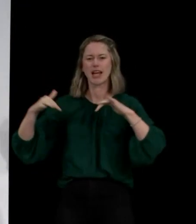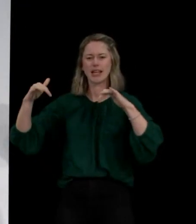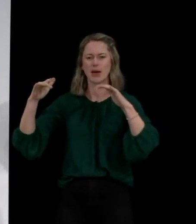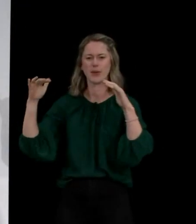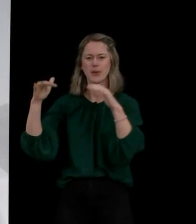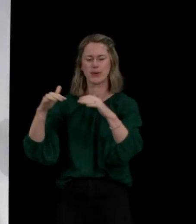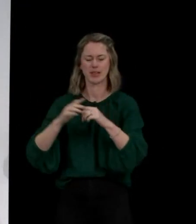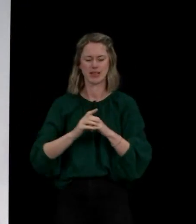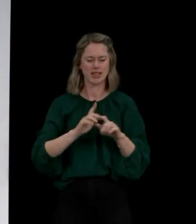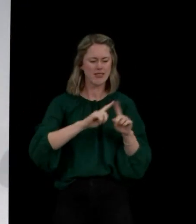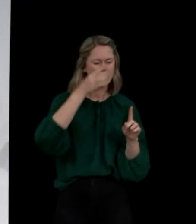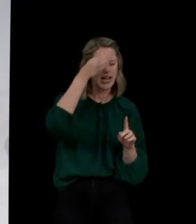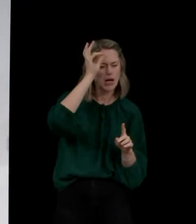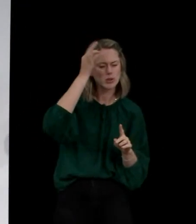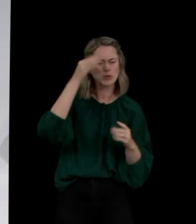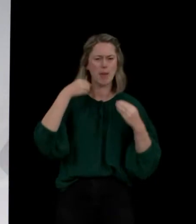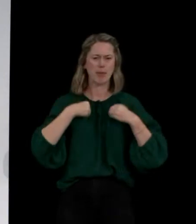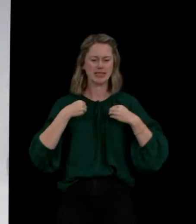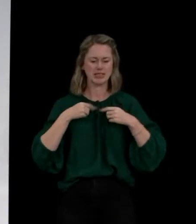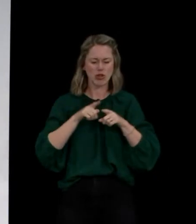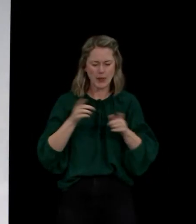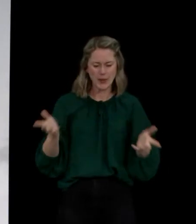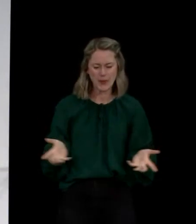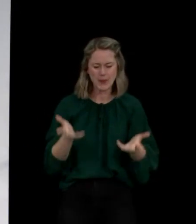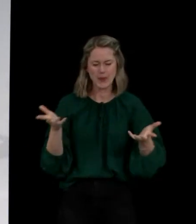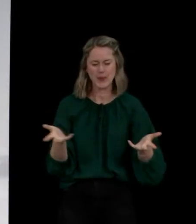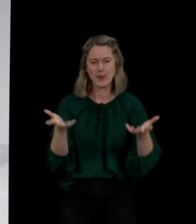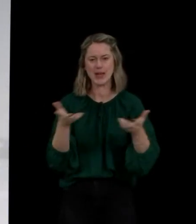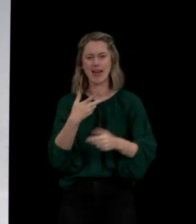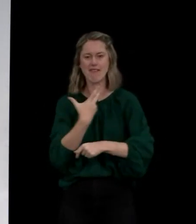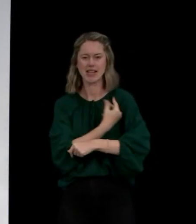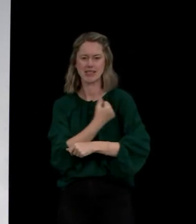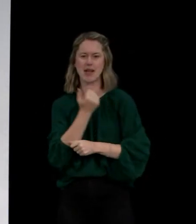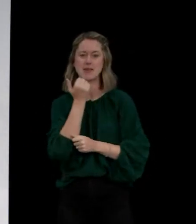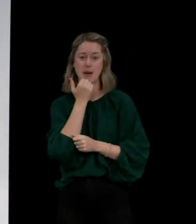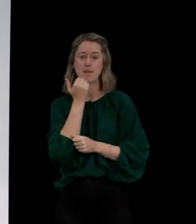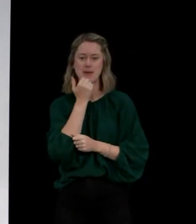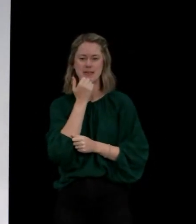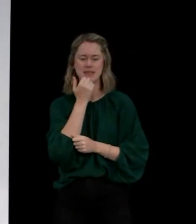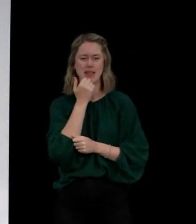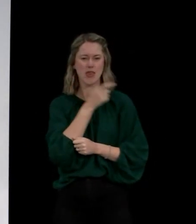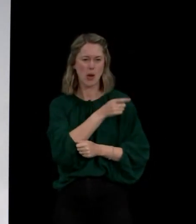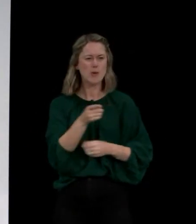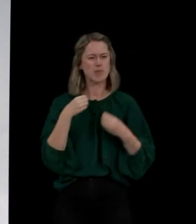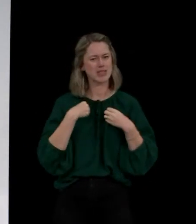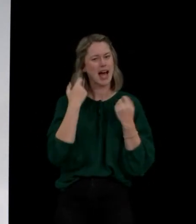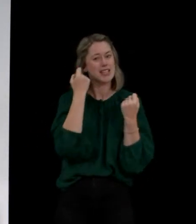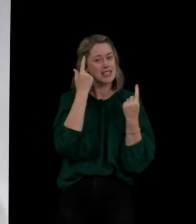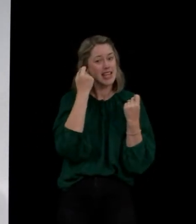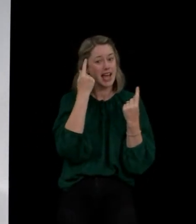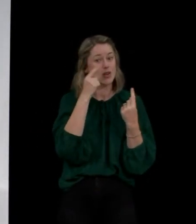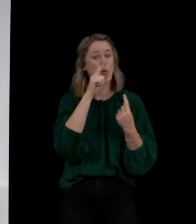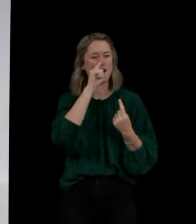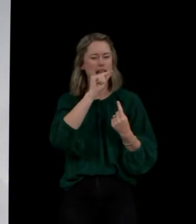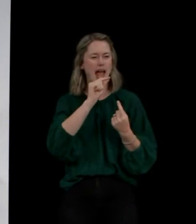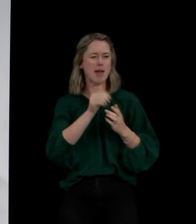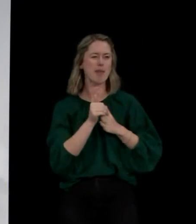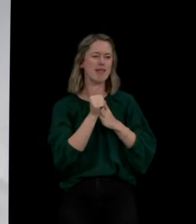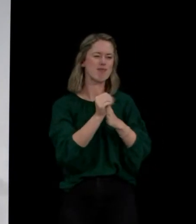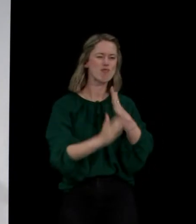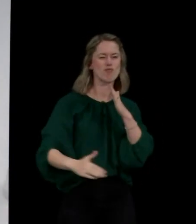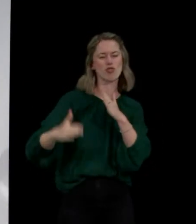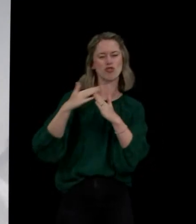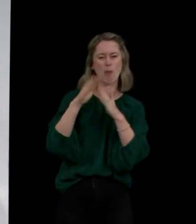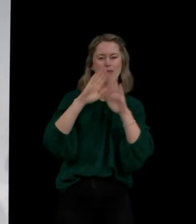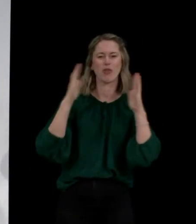councils and businesses are showing incredible leadership to drive up our vaccination numbers. They know, as I know, that we can be world leading in getting